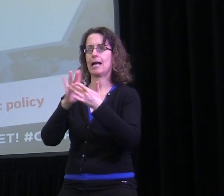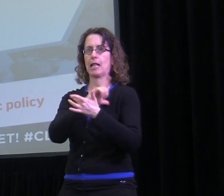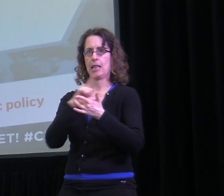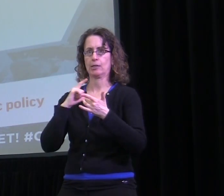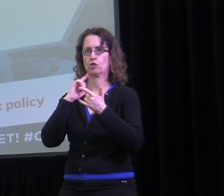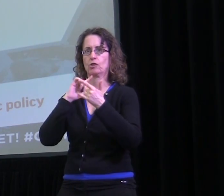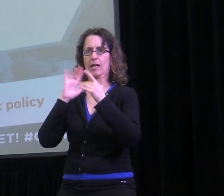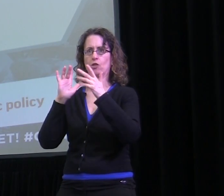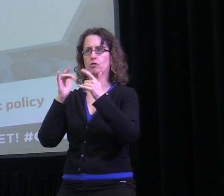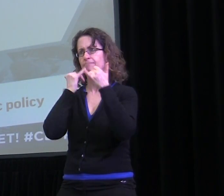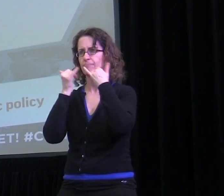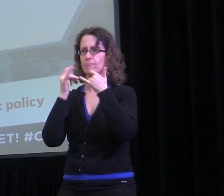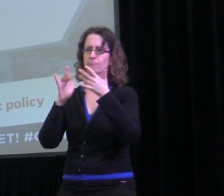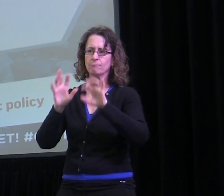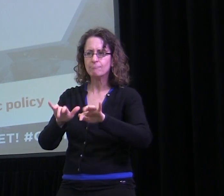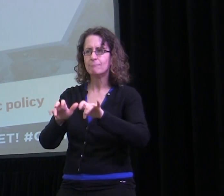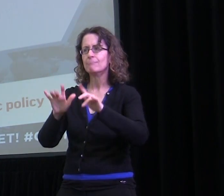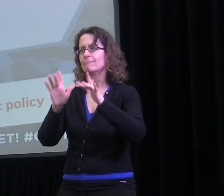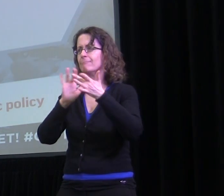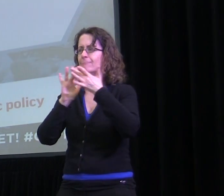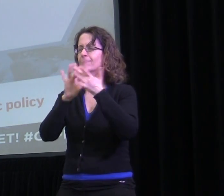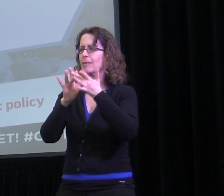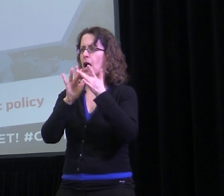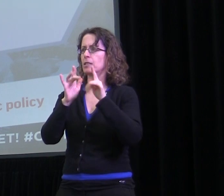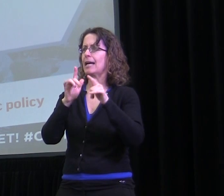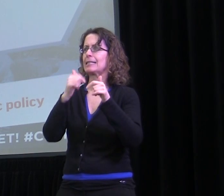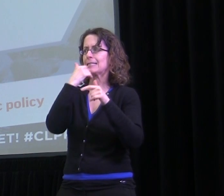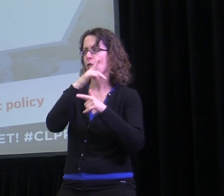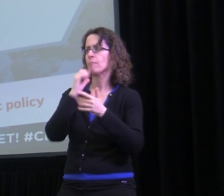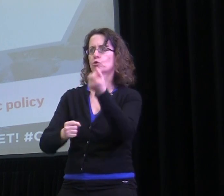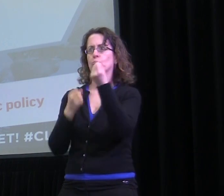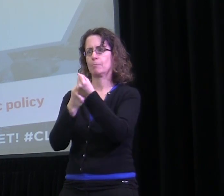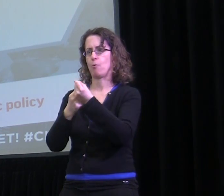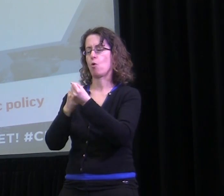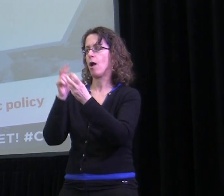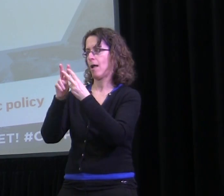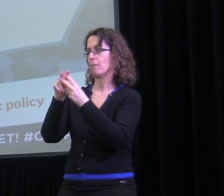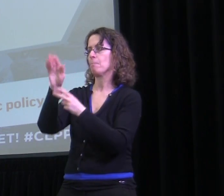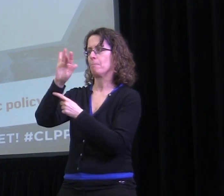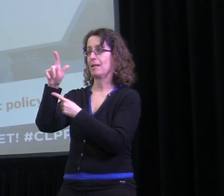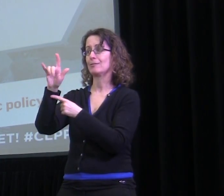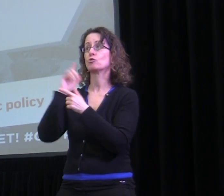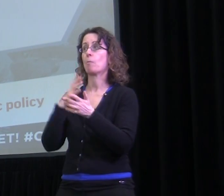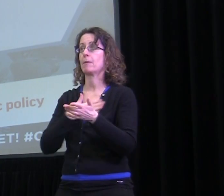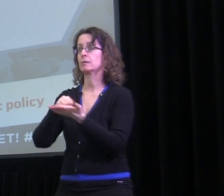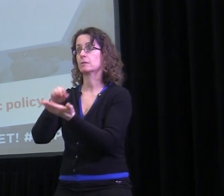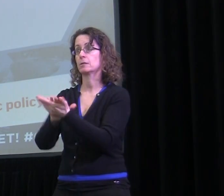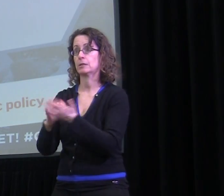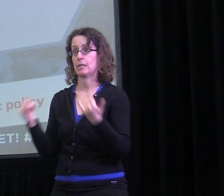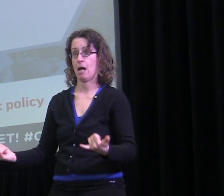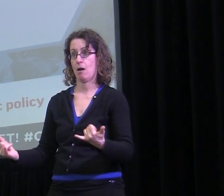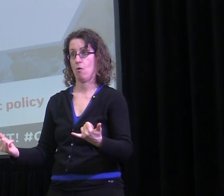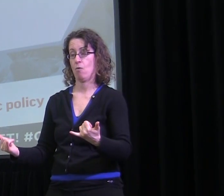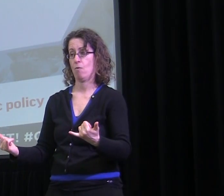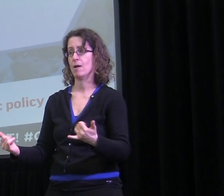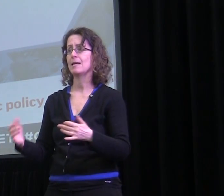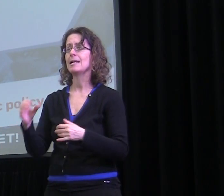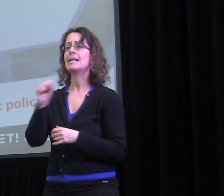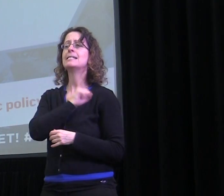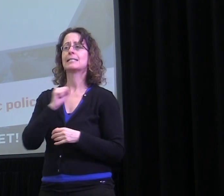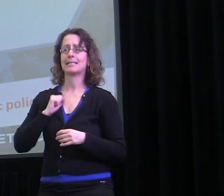these bills have 2 supporters on them. So get a pen. There's Senate